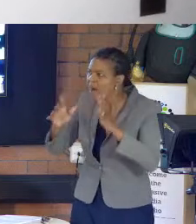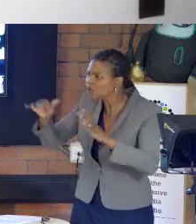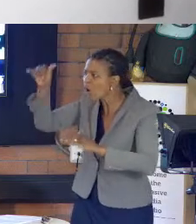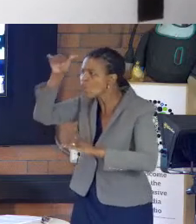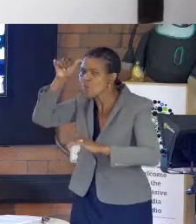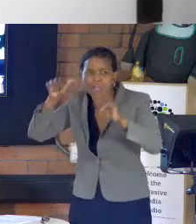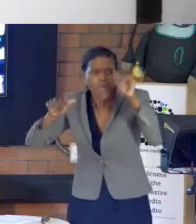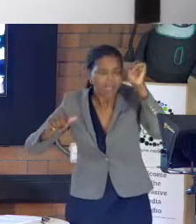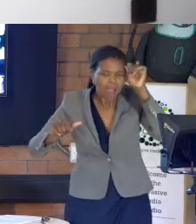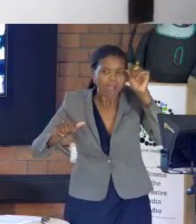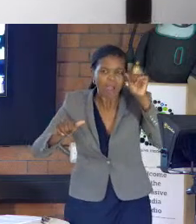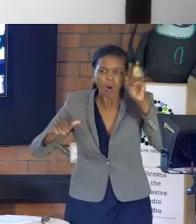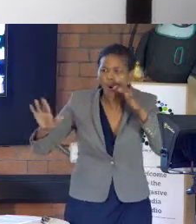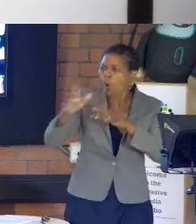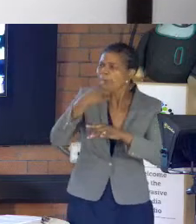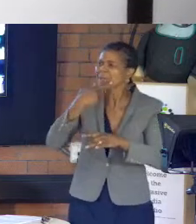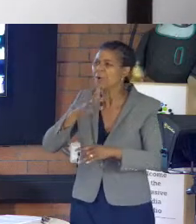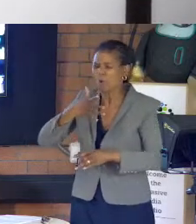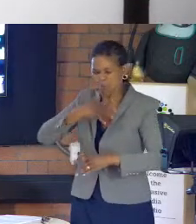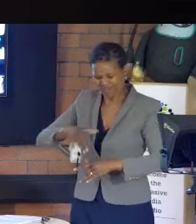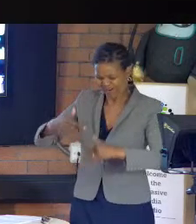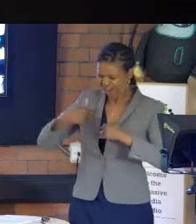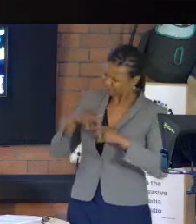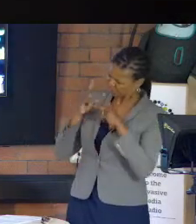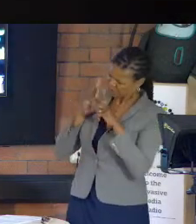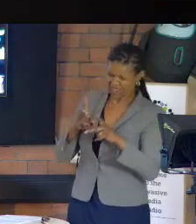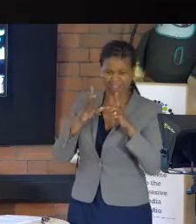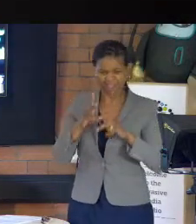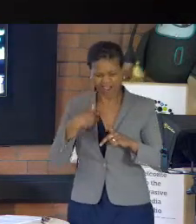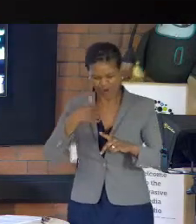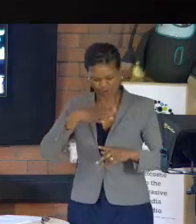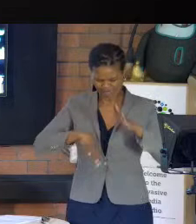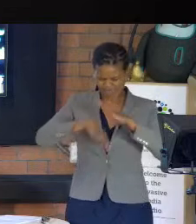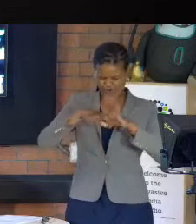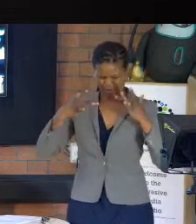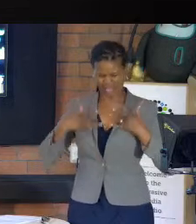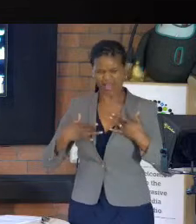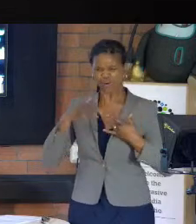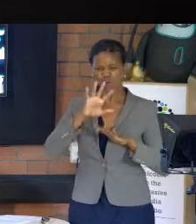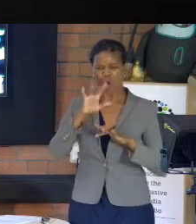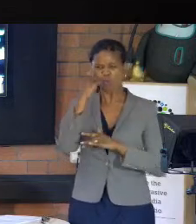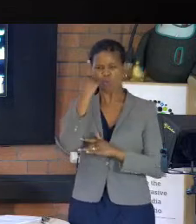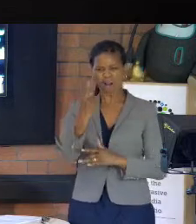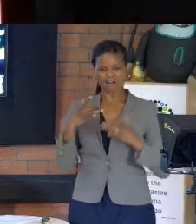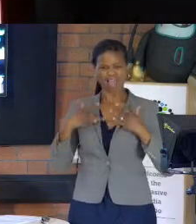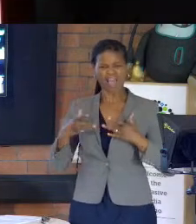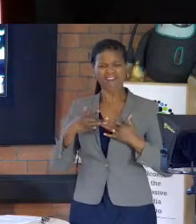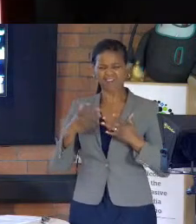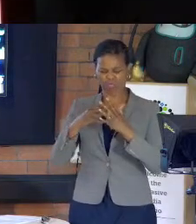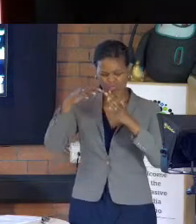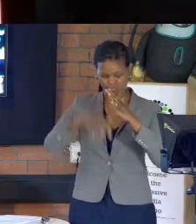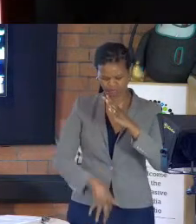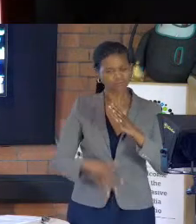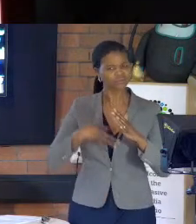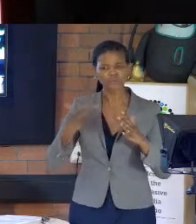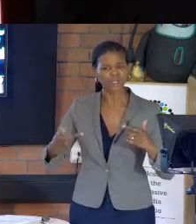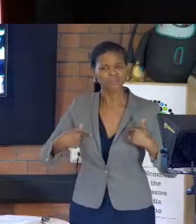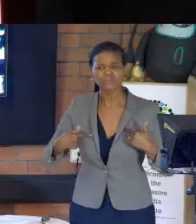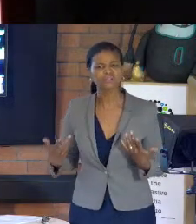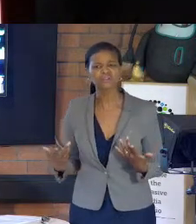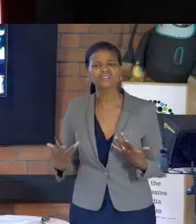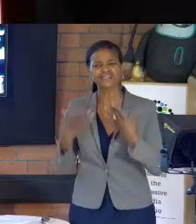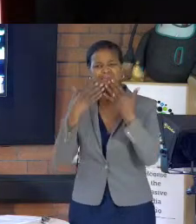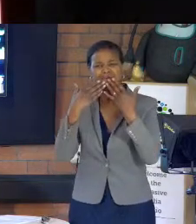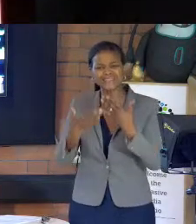the people who need us to care so that we can all live a full life instead of one unable to bear. So let's unravel ourselves